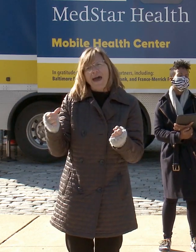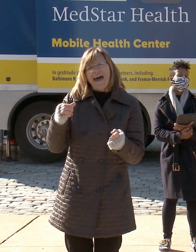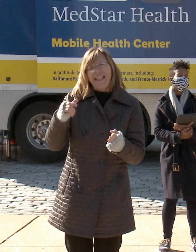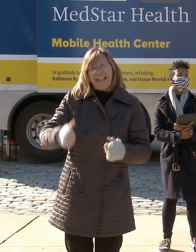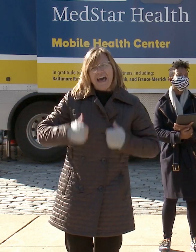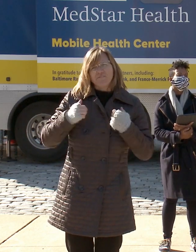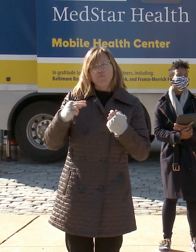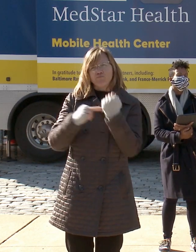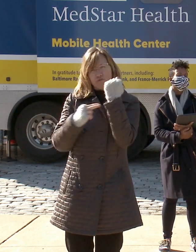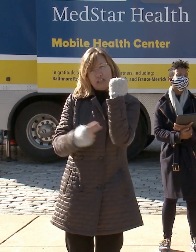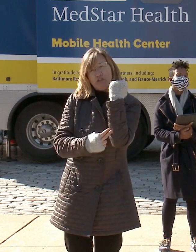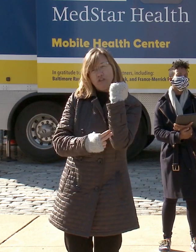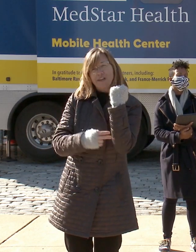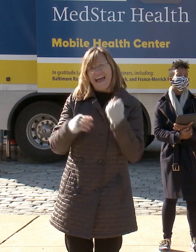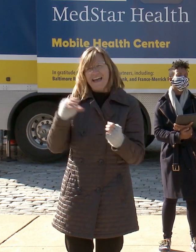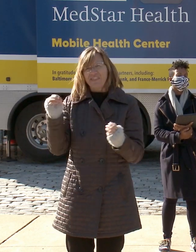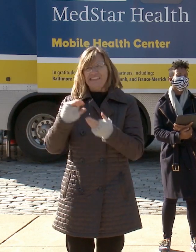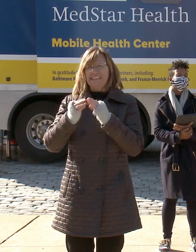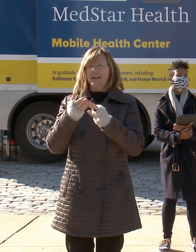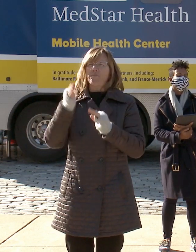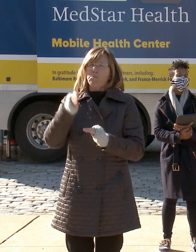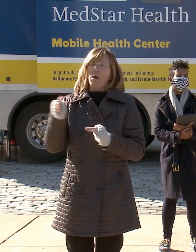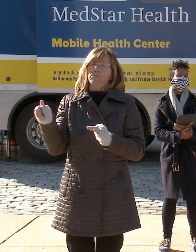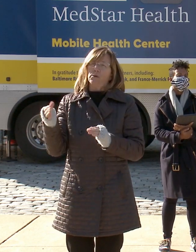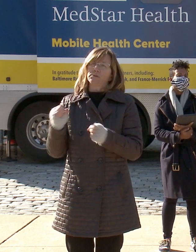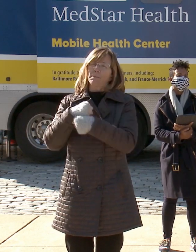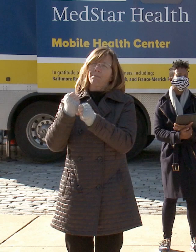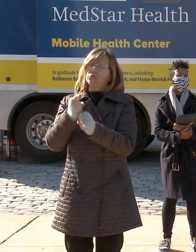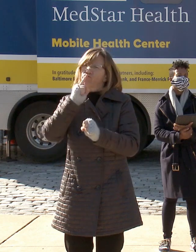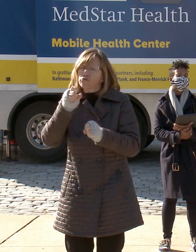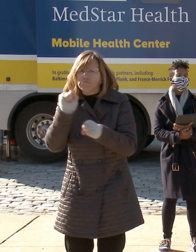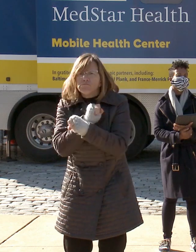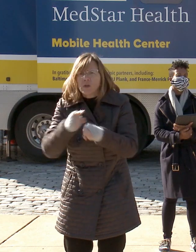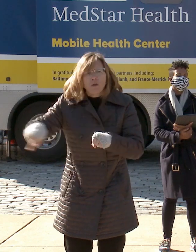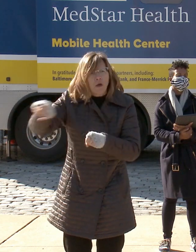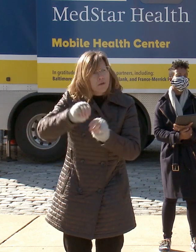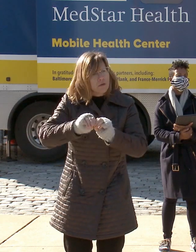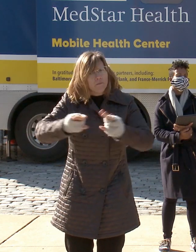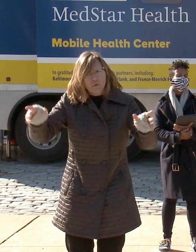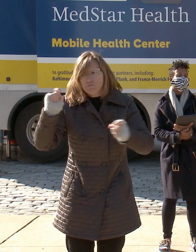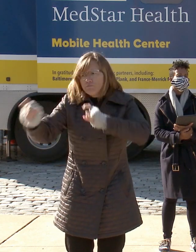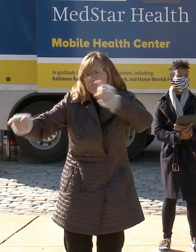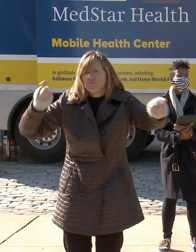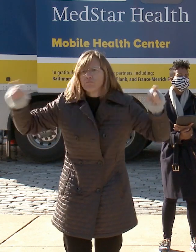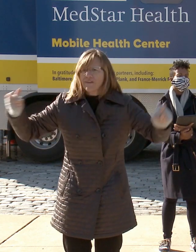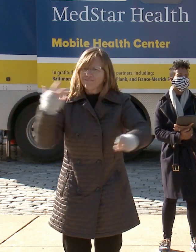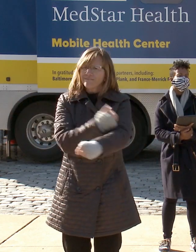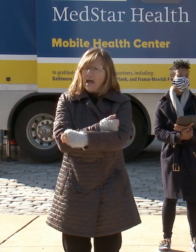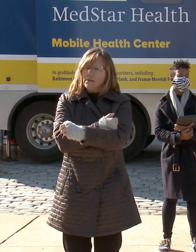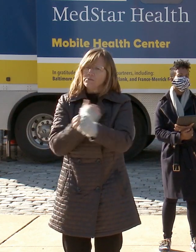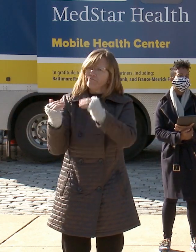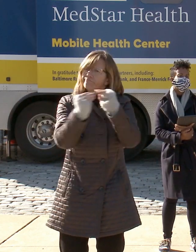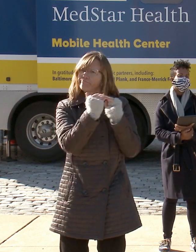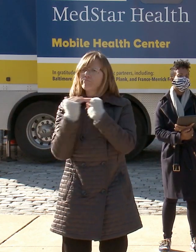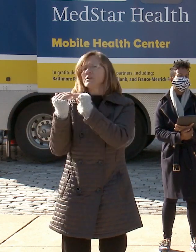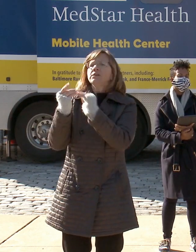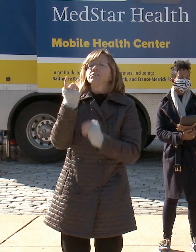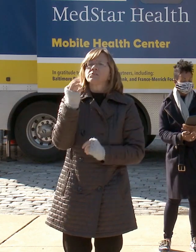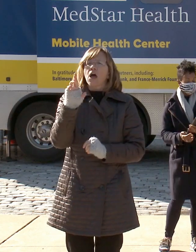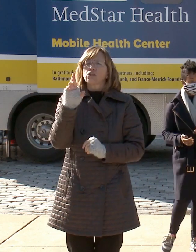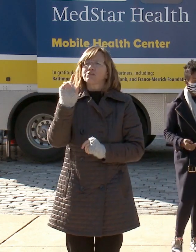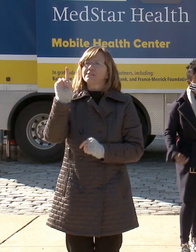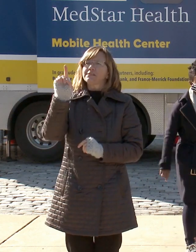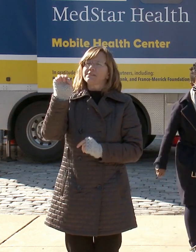Baltimore to ensure a more equitable distribution of the vaccine. I would like to turn it over to Dr. Terraza for further comment. Dr.